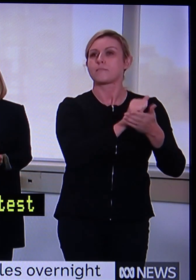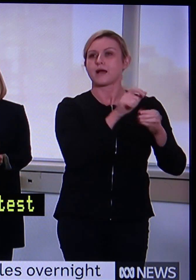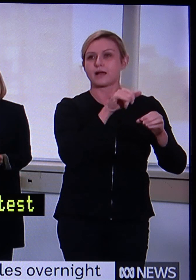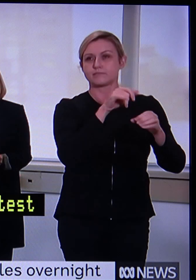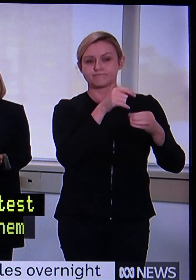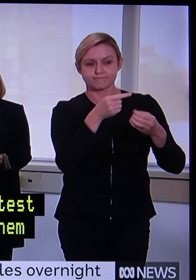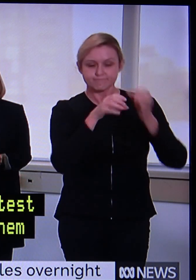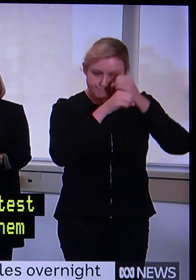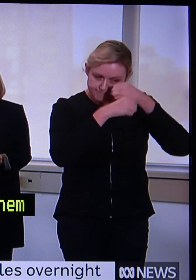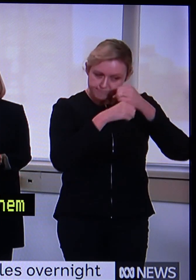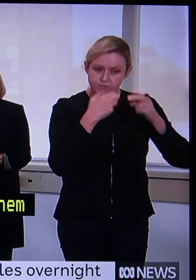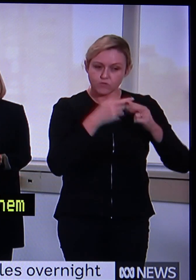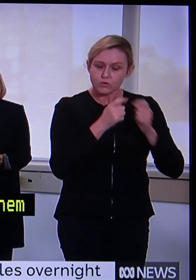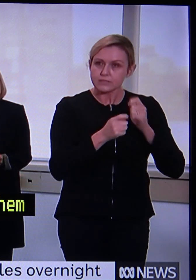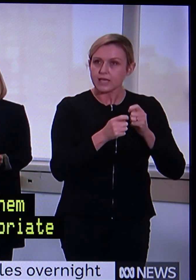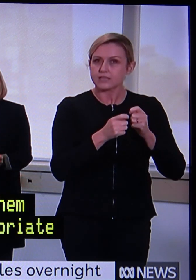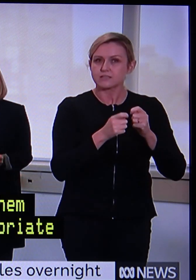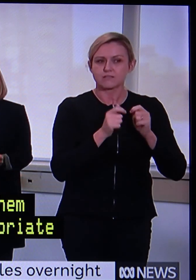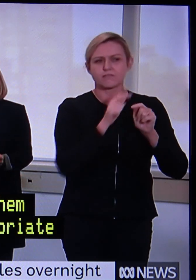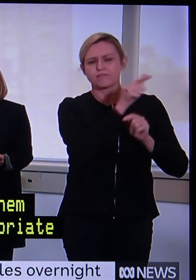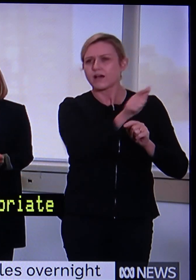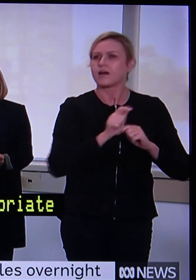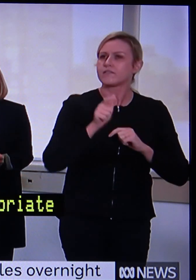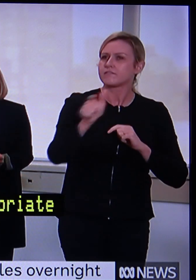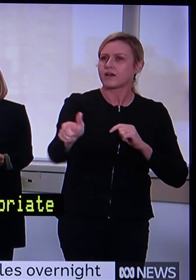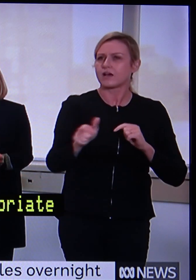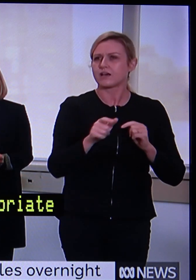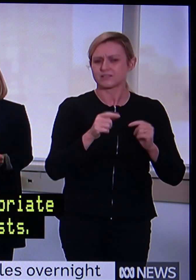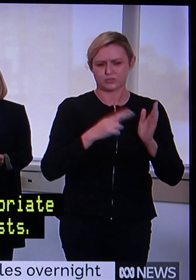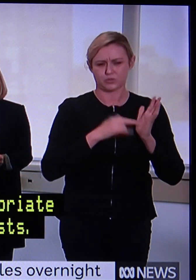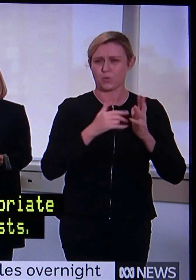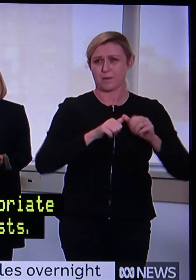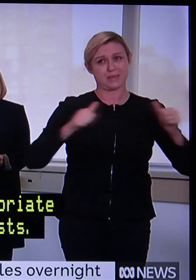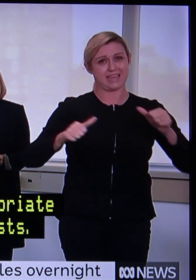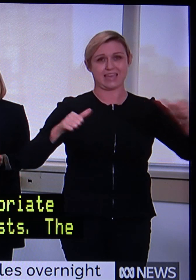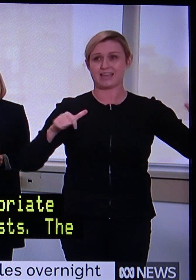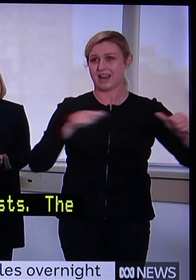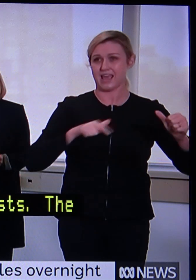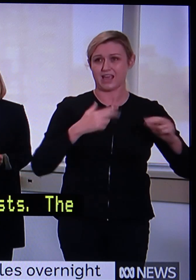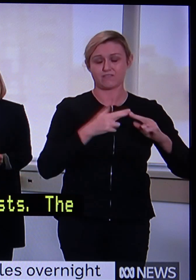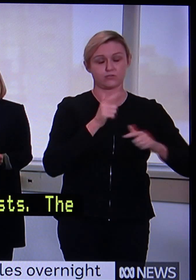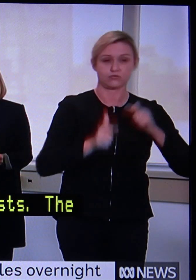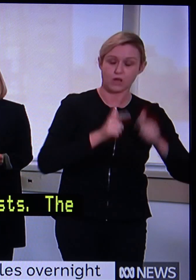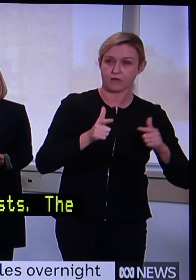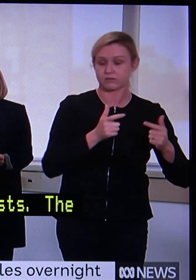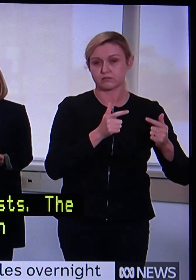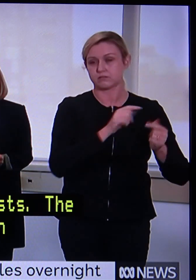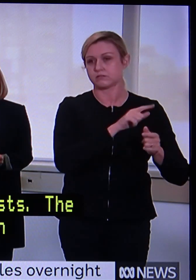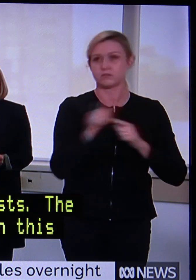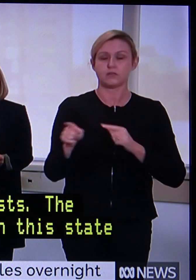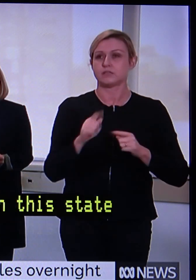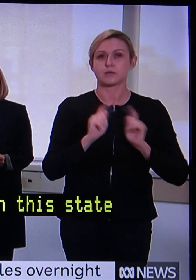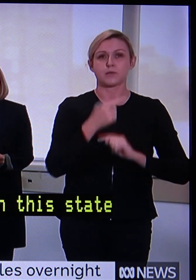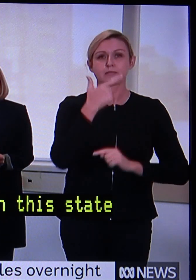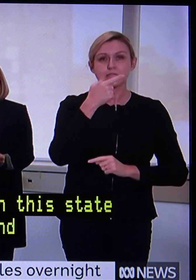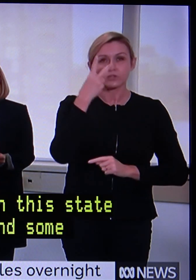run the tests. And of course the long distances that we have in this state have been challenging, and some of those tests have been taking